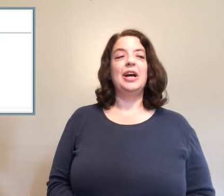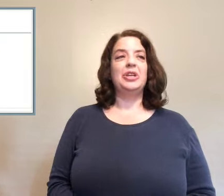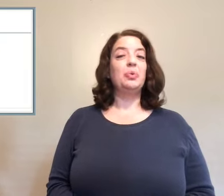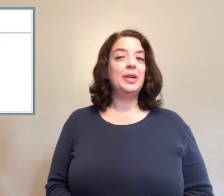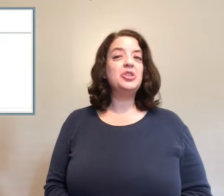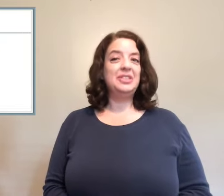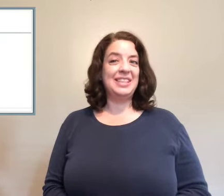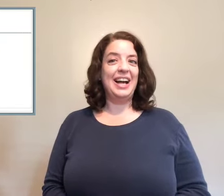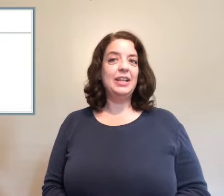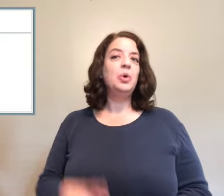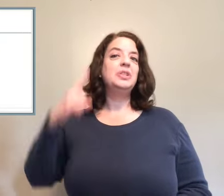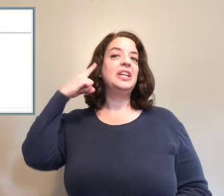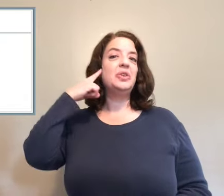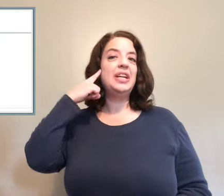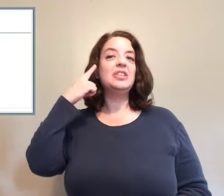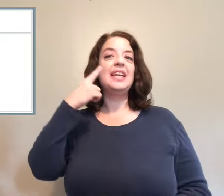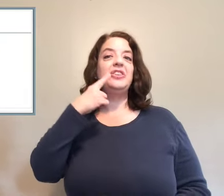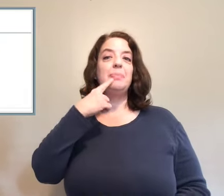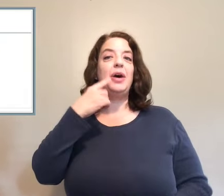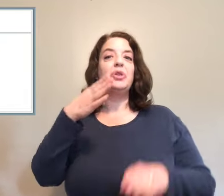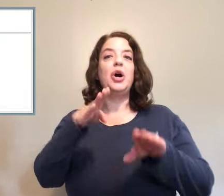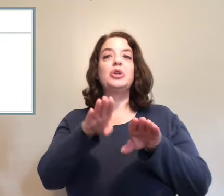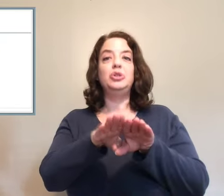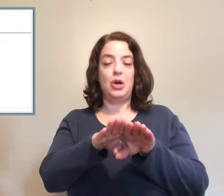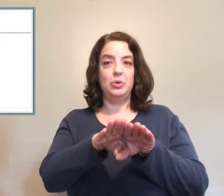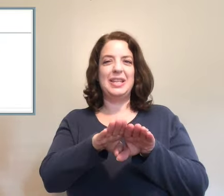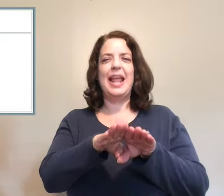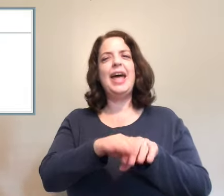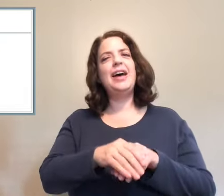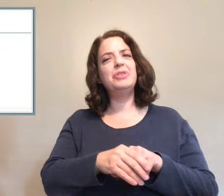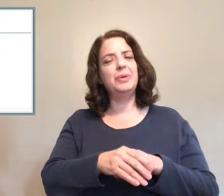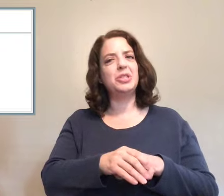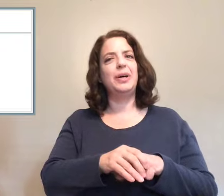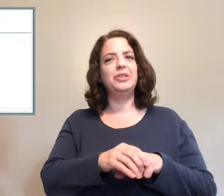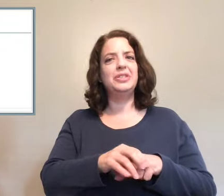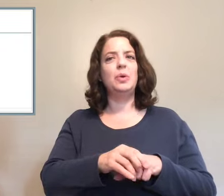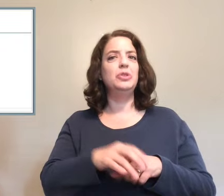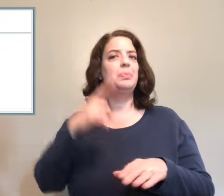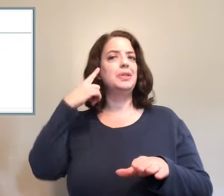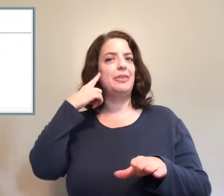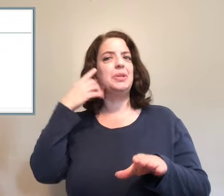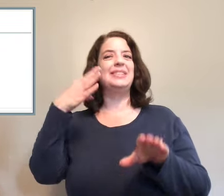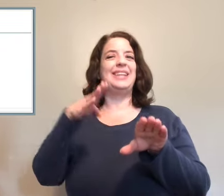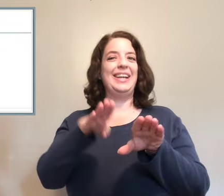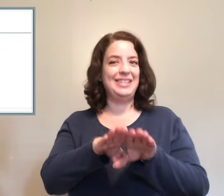So the original sign was that your ears and your mouth are closed. And every once in a while, you'll see an older deaf person sign